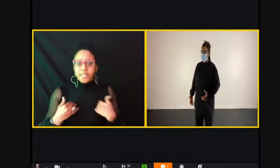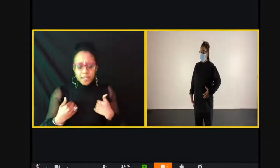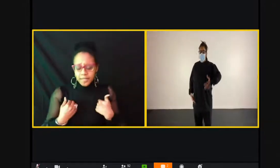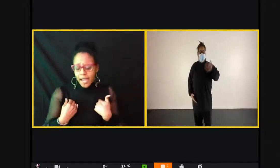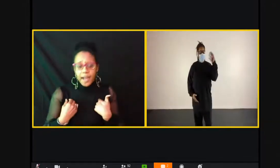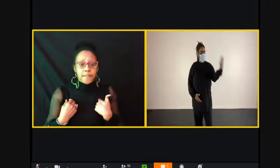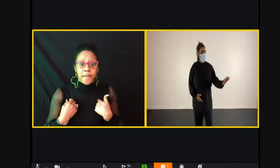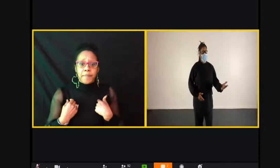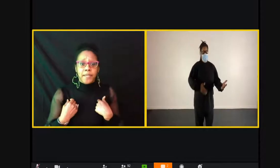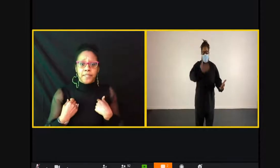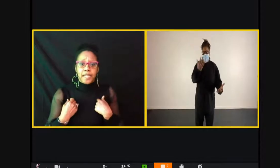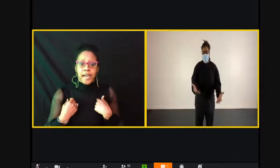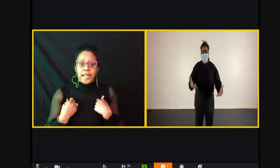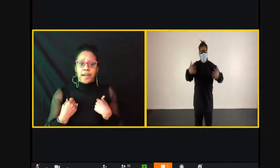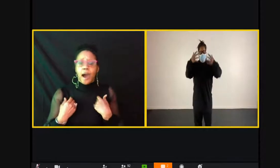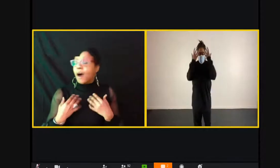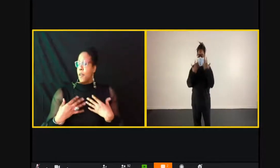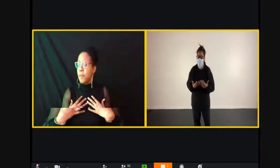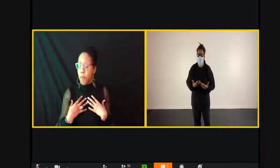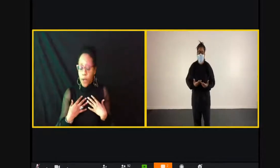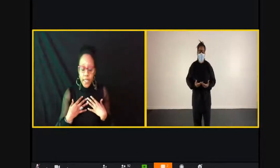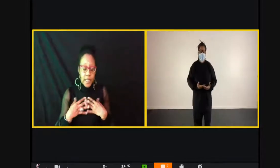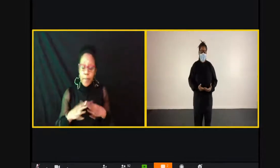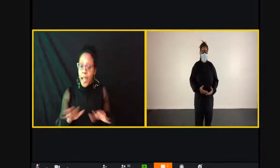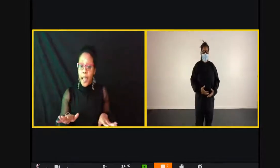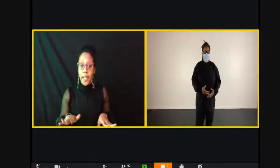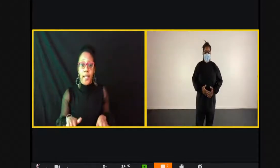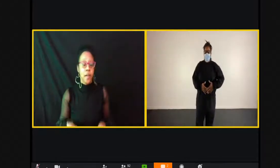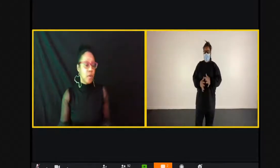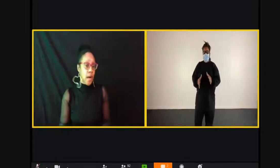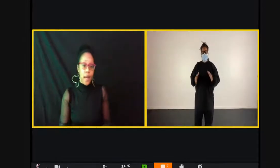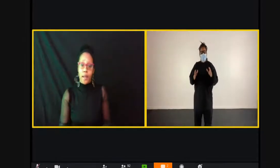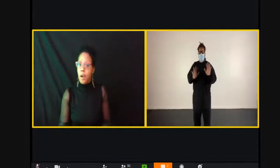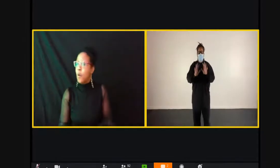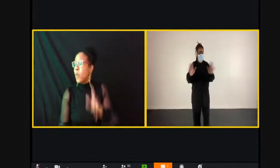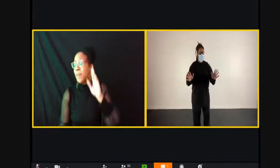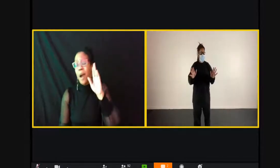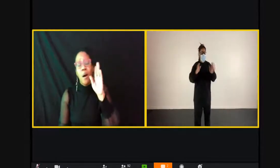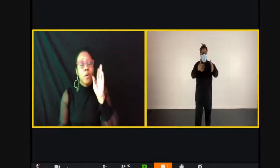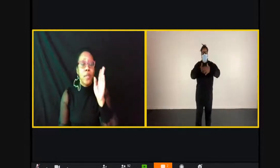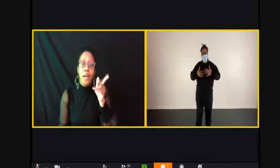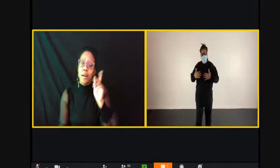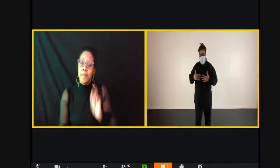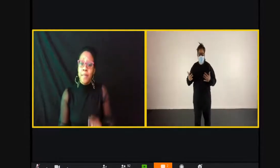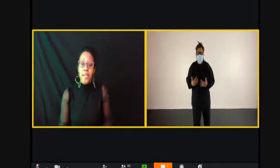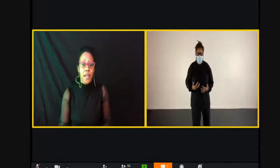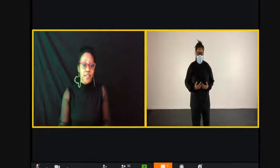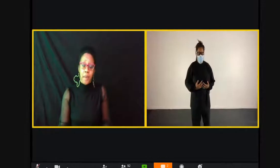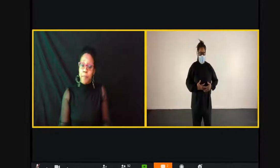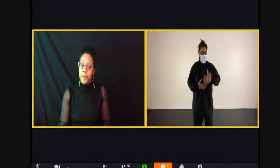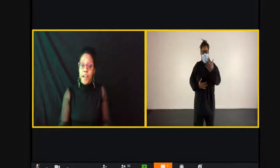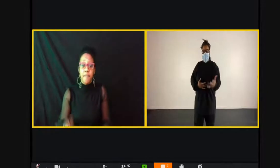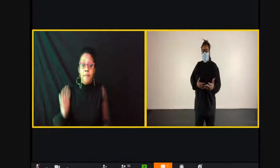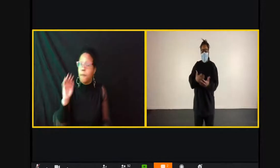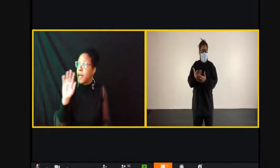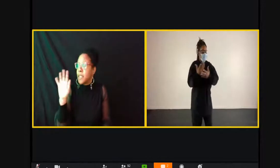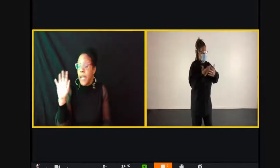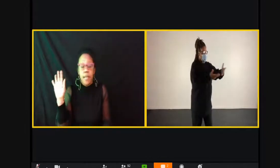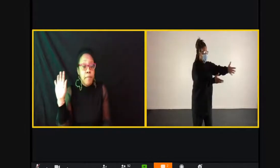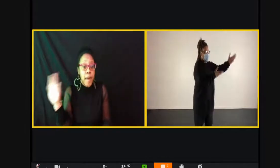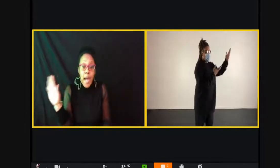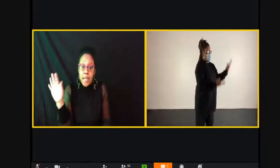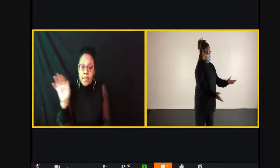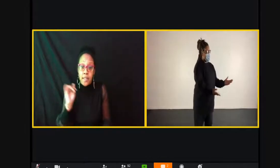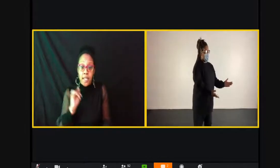I'm so tired of my people dying, all the mourning, pain, and crying. Woman, hold up, let me catch my breath before I